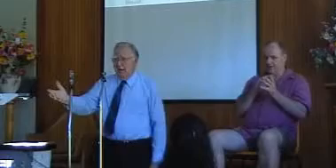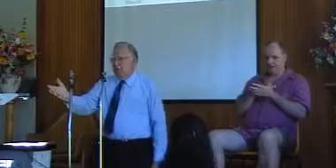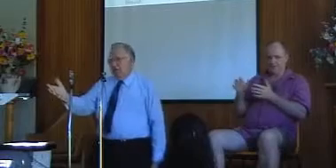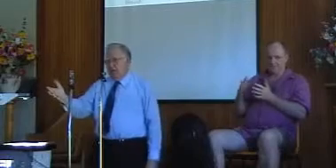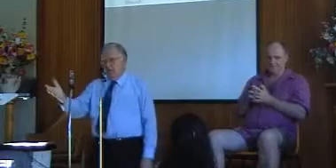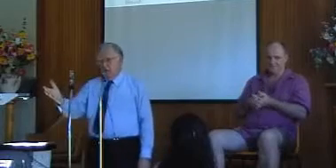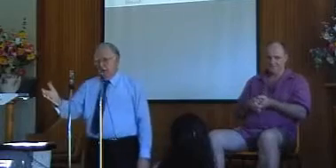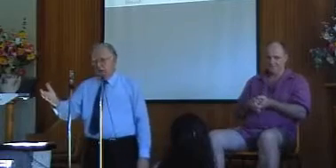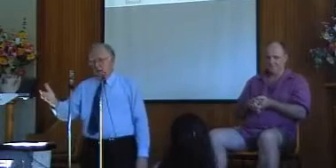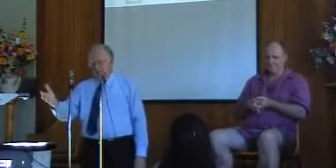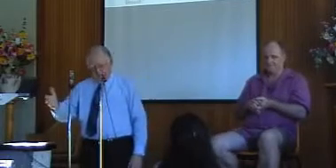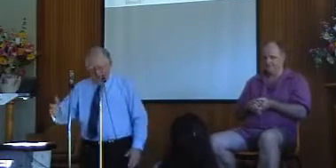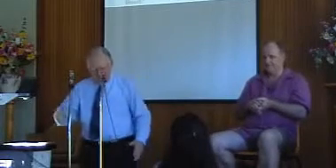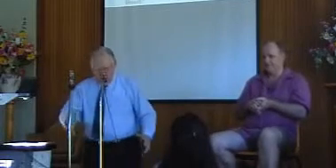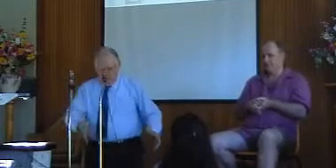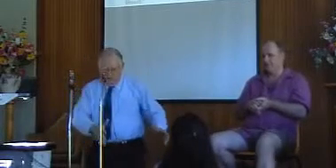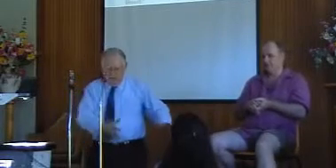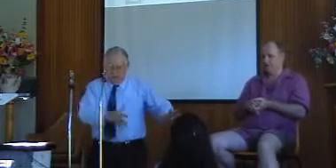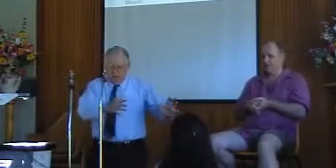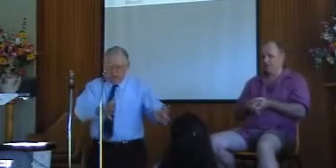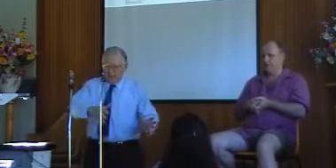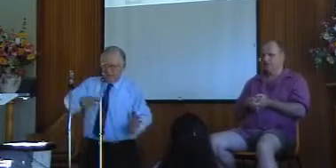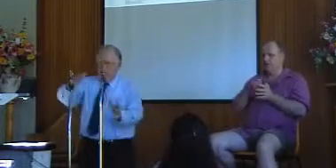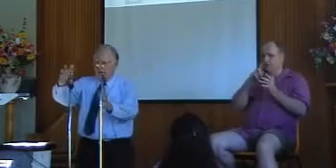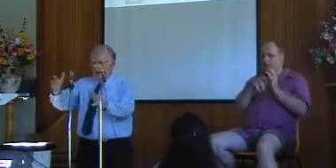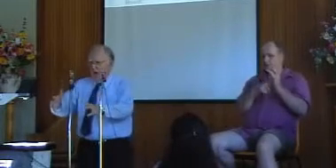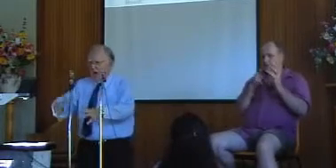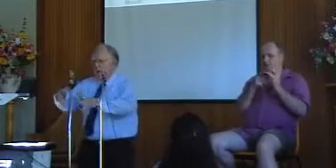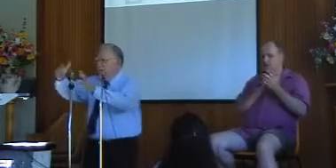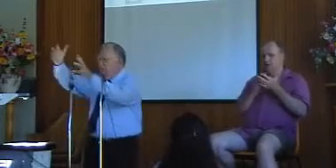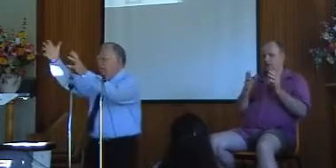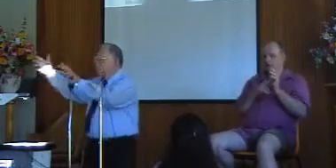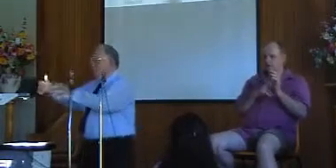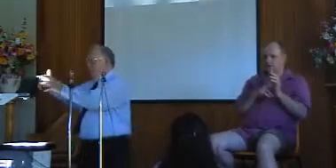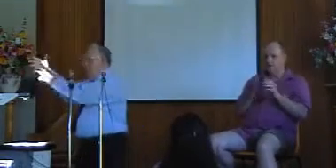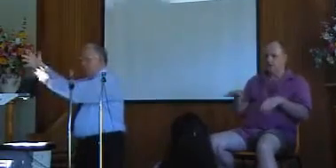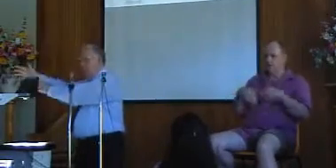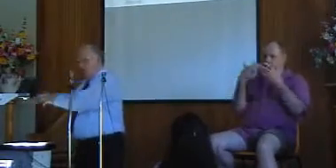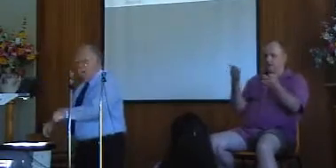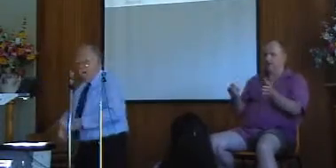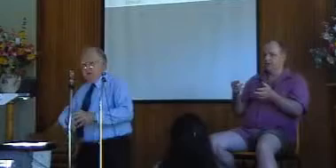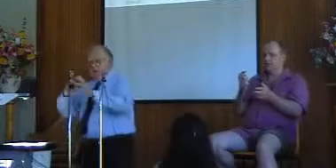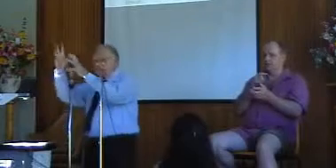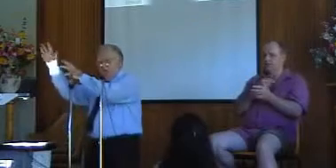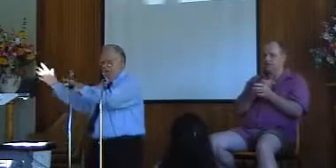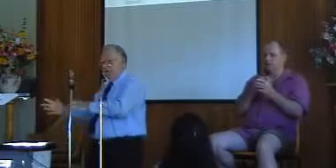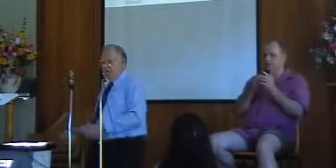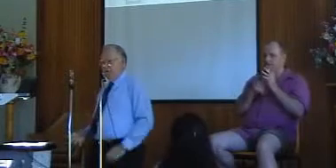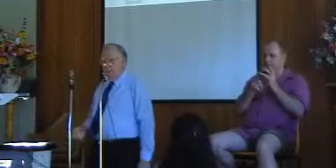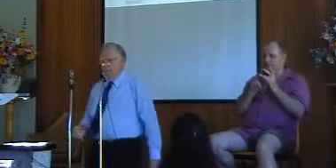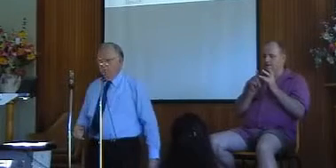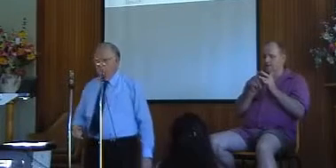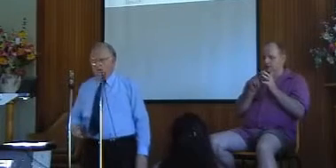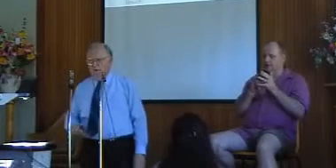John gave his testimony, and it took us over months, maybe years of